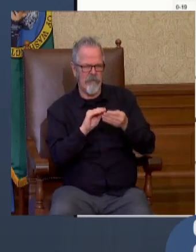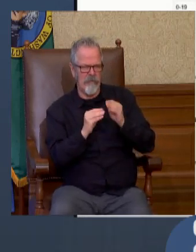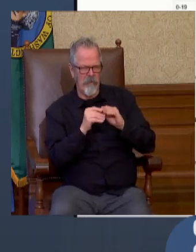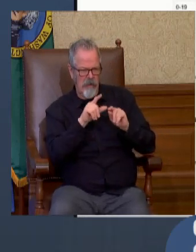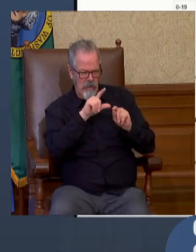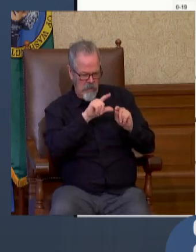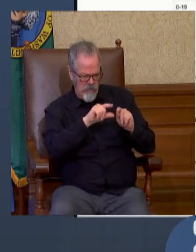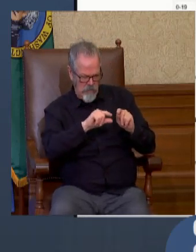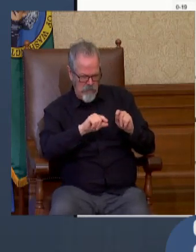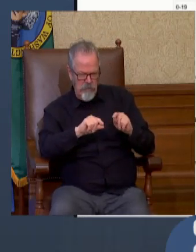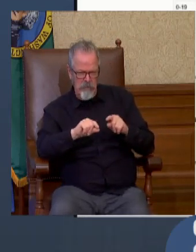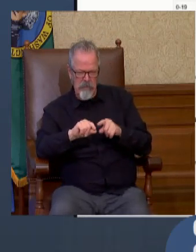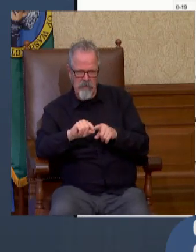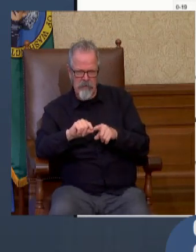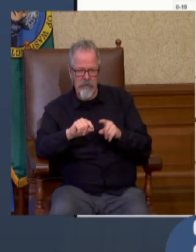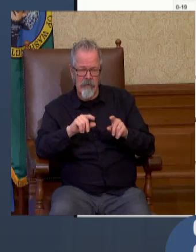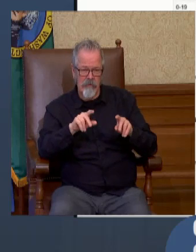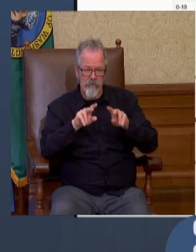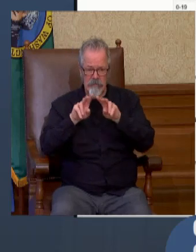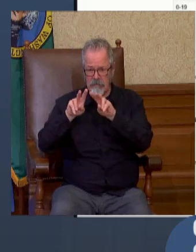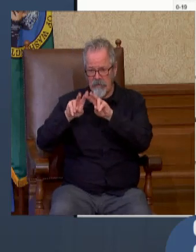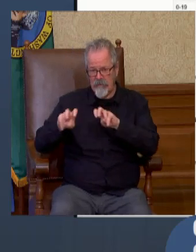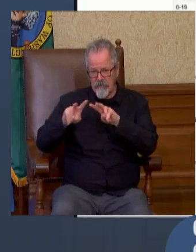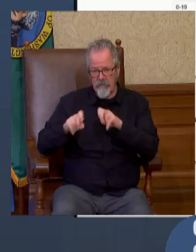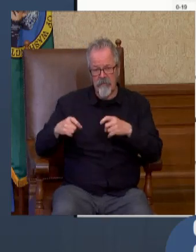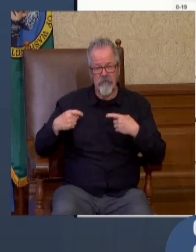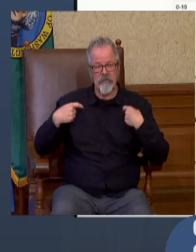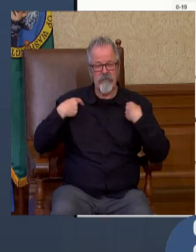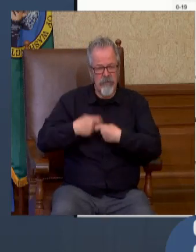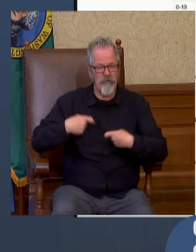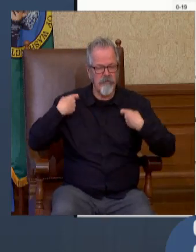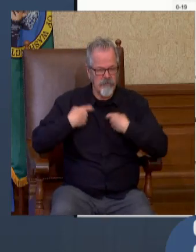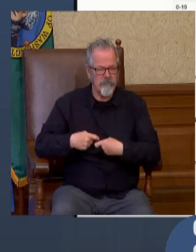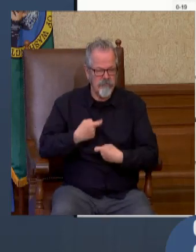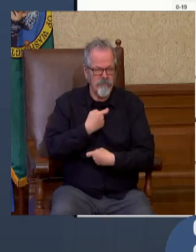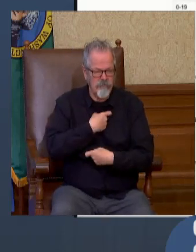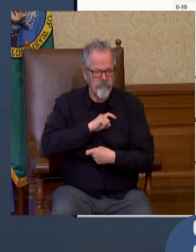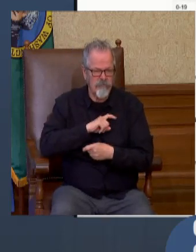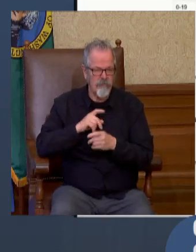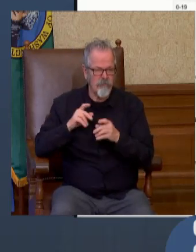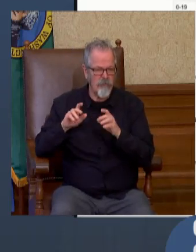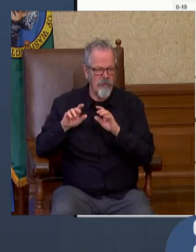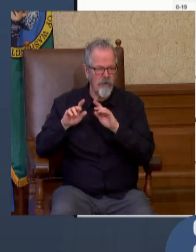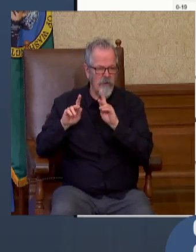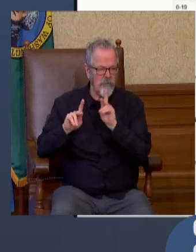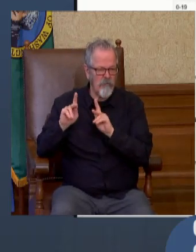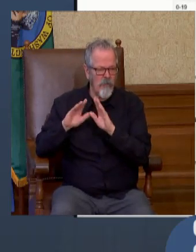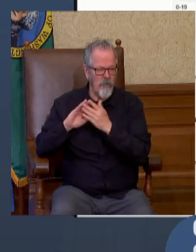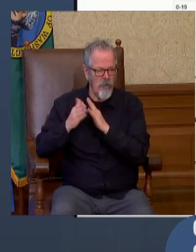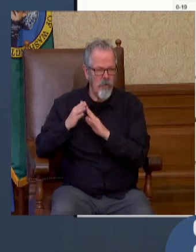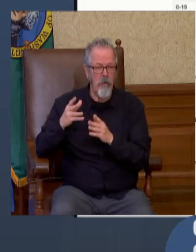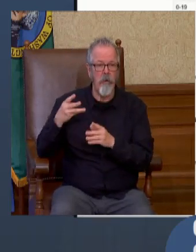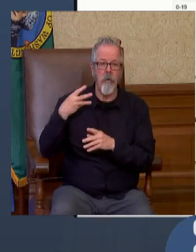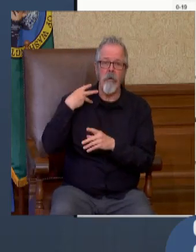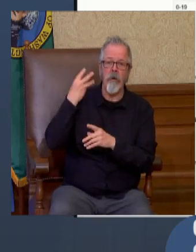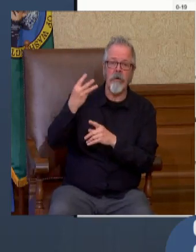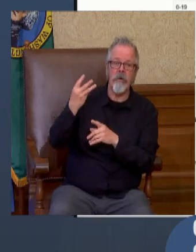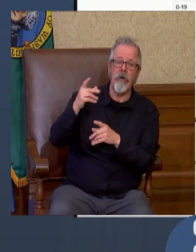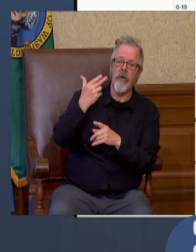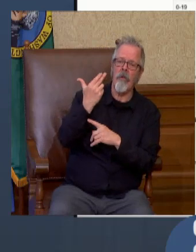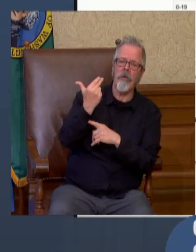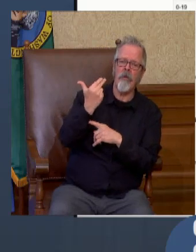our community, Hispanic folks represent 13% of our community, but they represent fully 30%